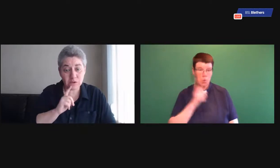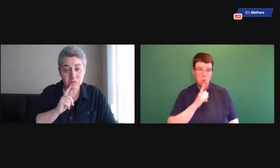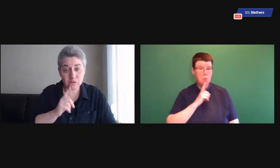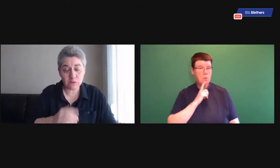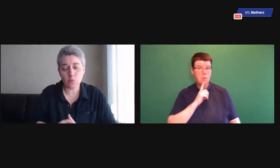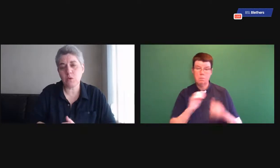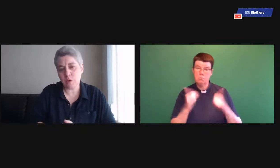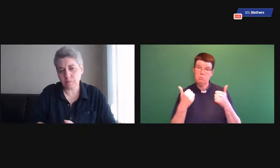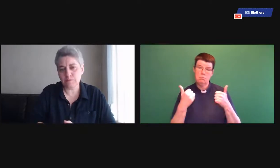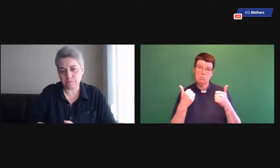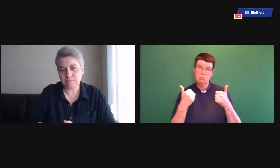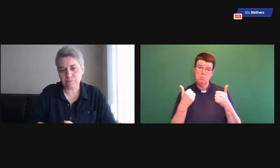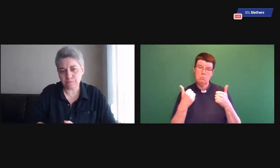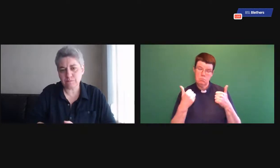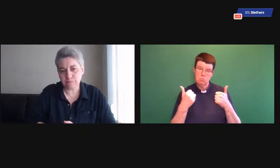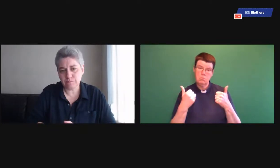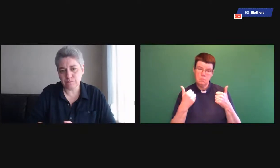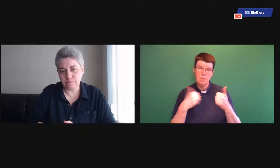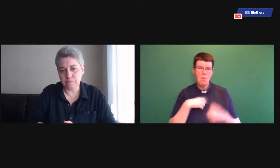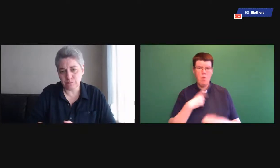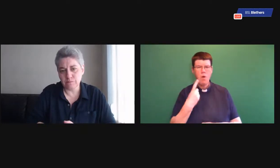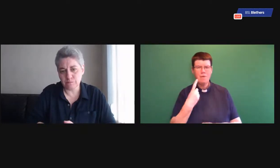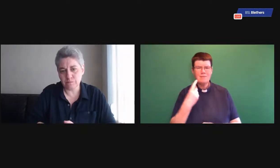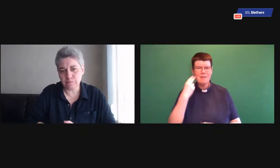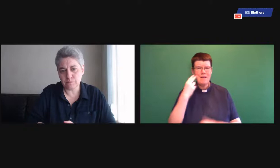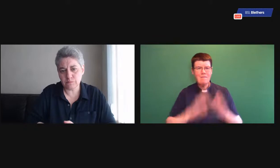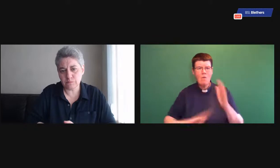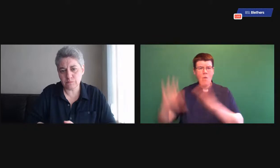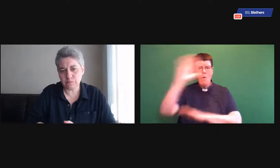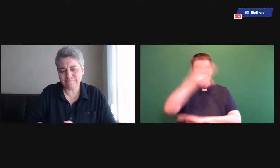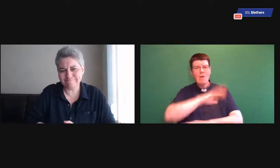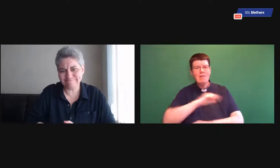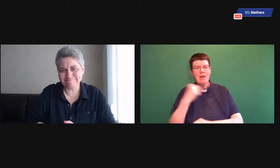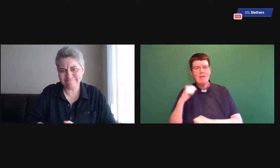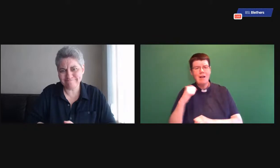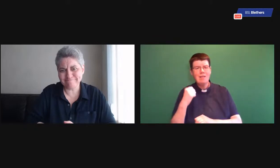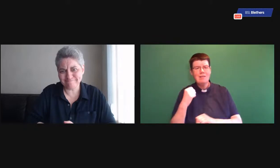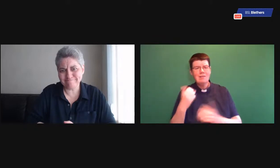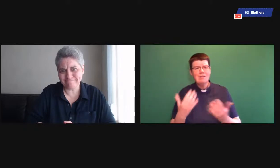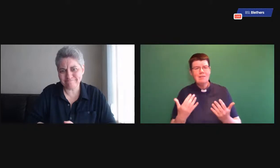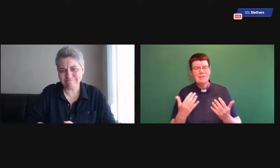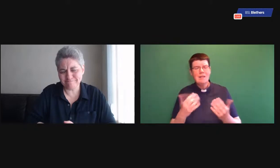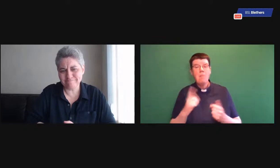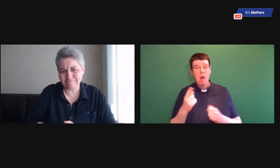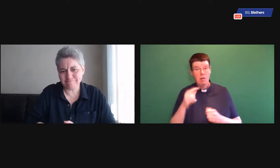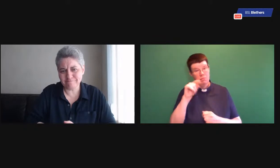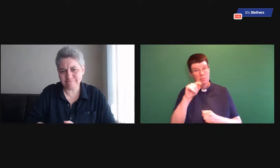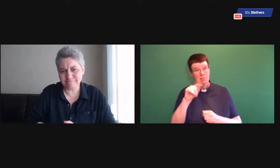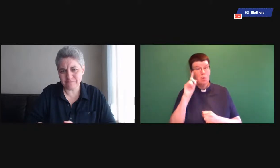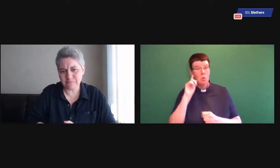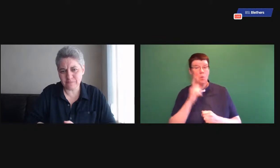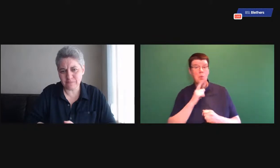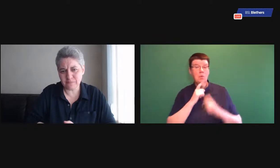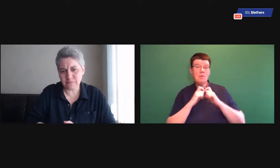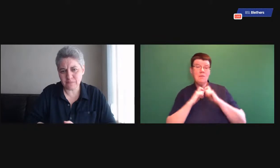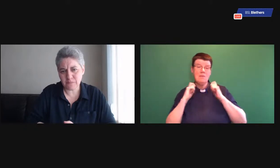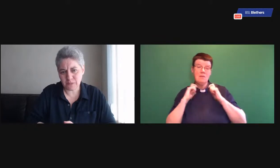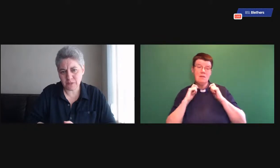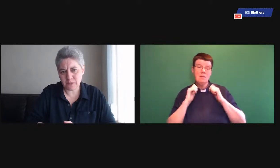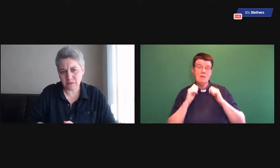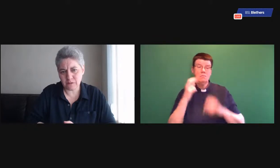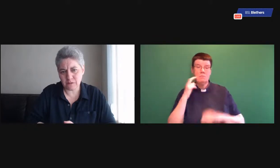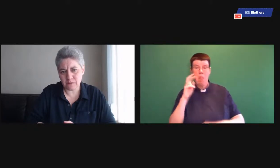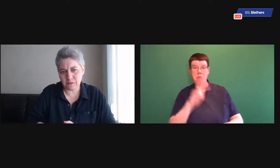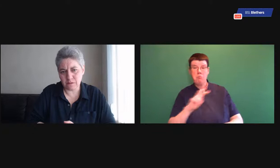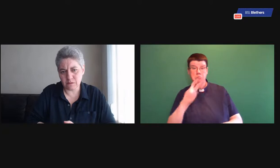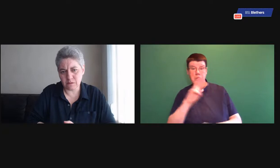do. Is that a deaf person? No, no, it's a hearing person, and they are brilliant. I told you, Avril, I'm the only one deaf person minister